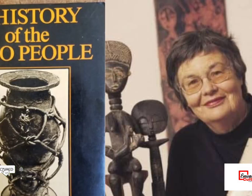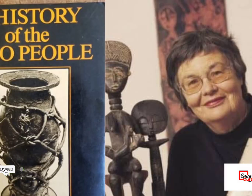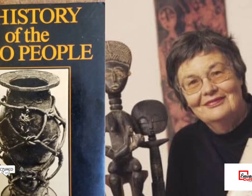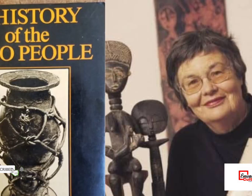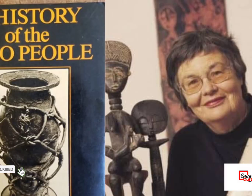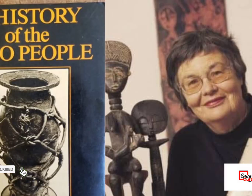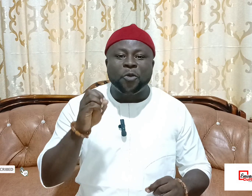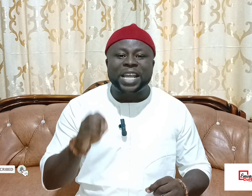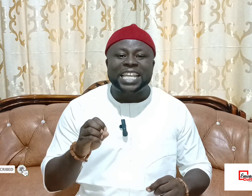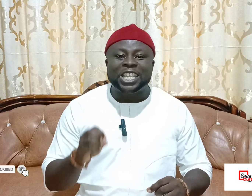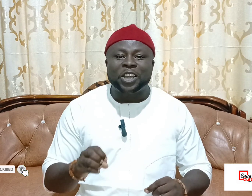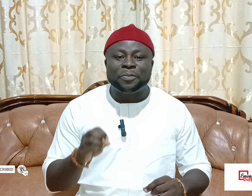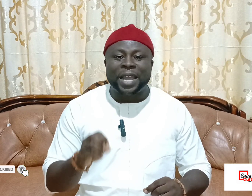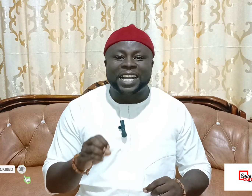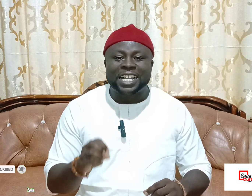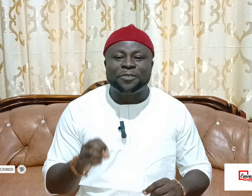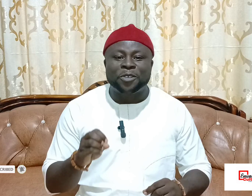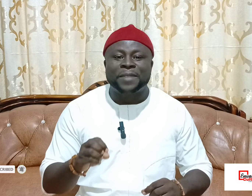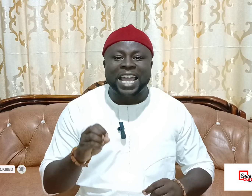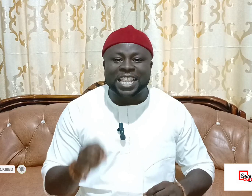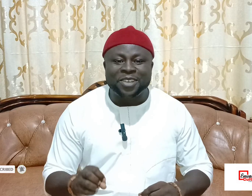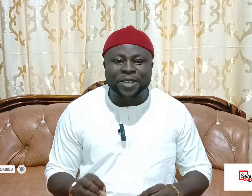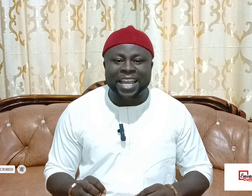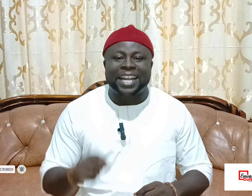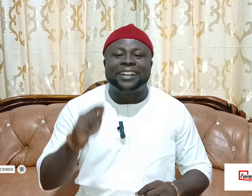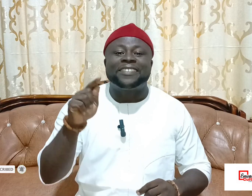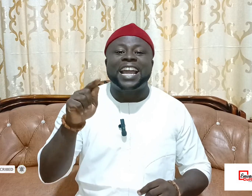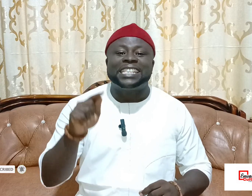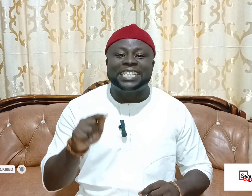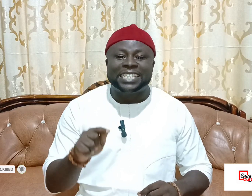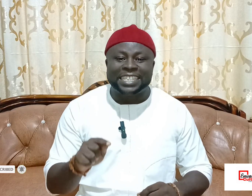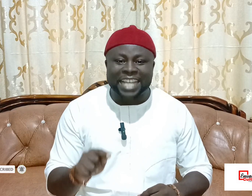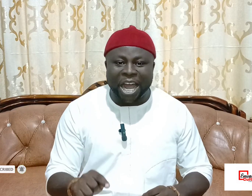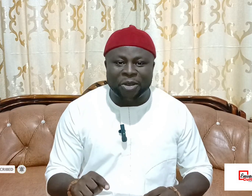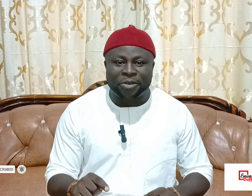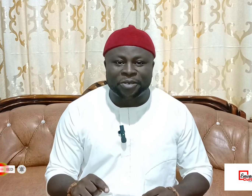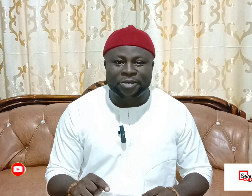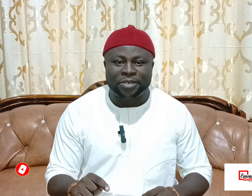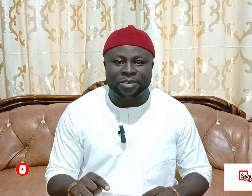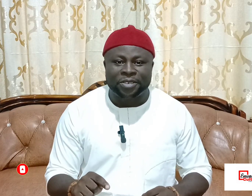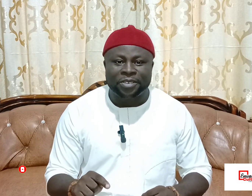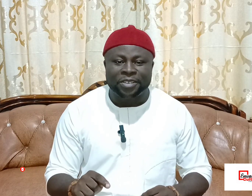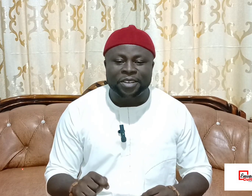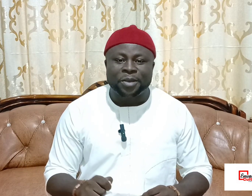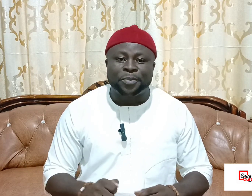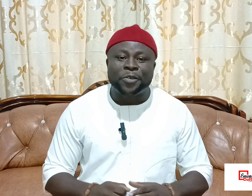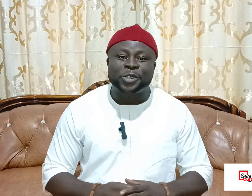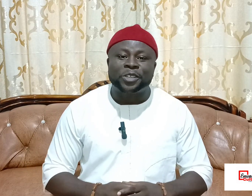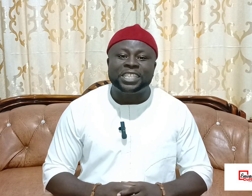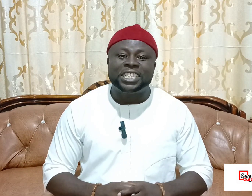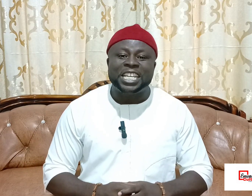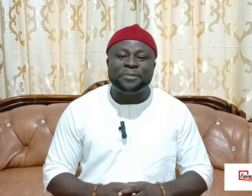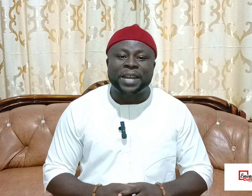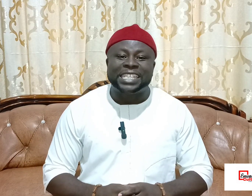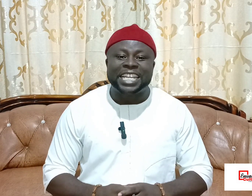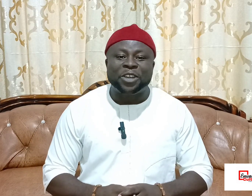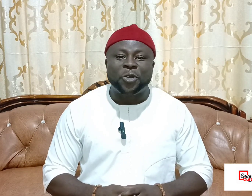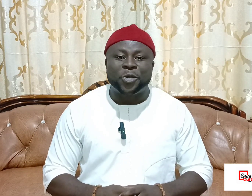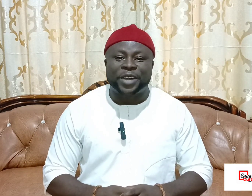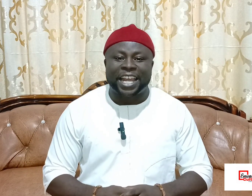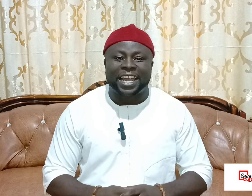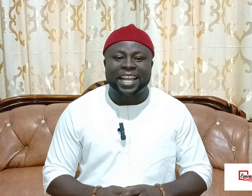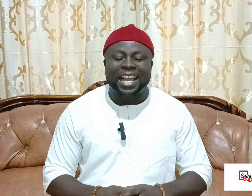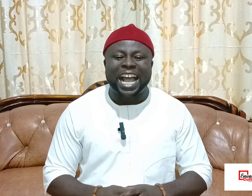quote, "We did not migrate from anywhere. Write it down." Professor Chima